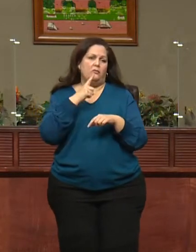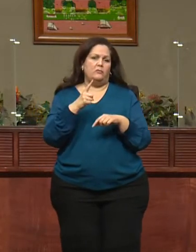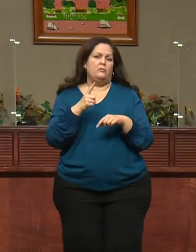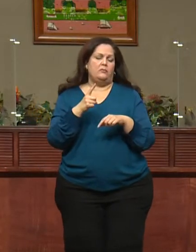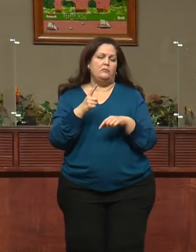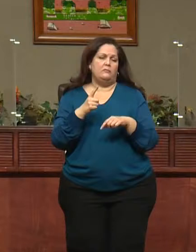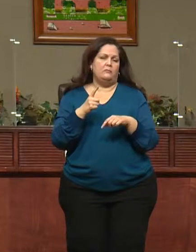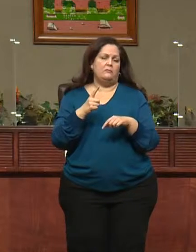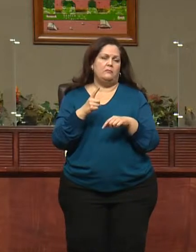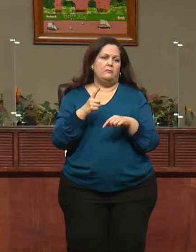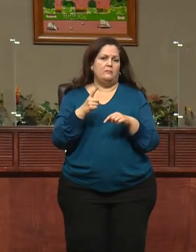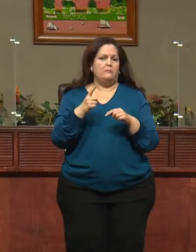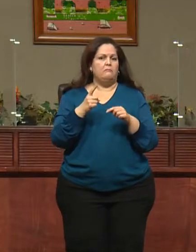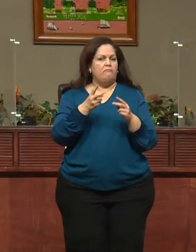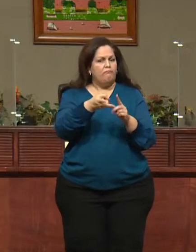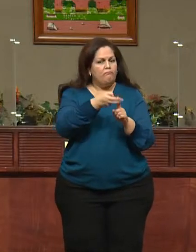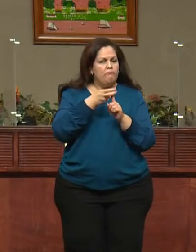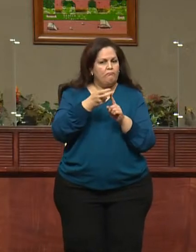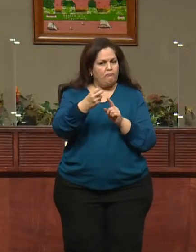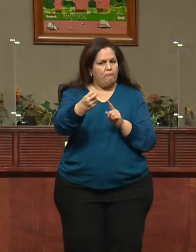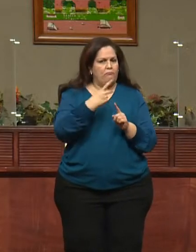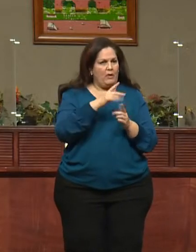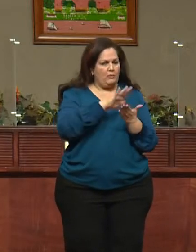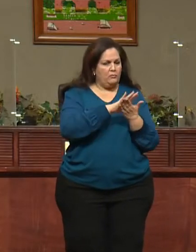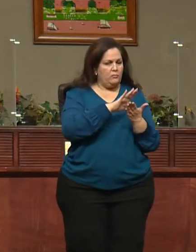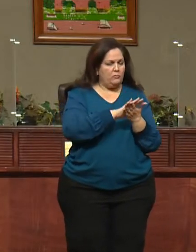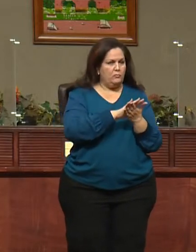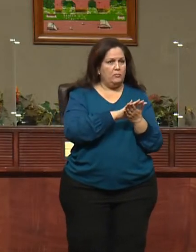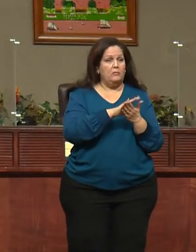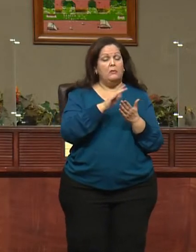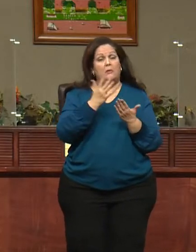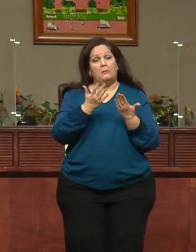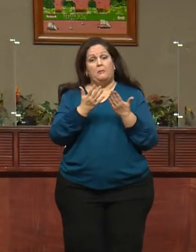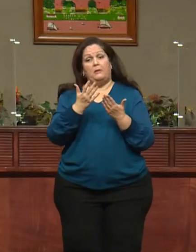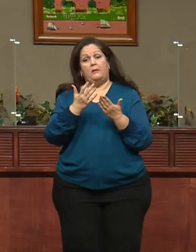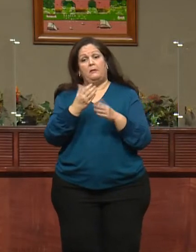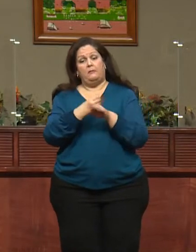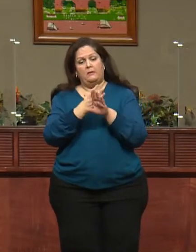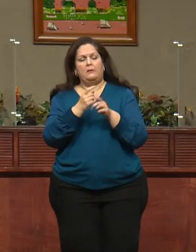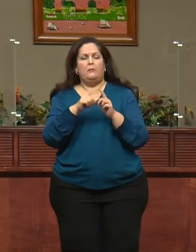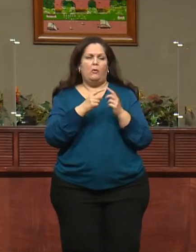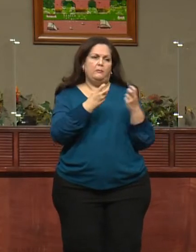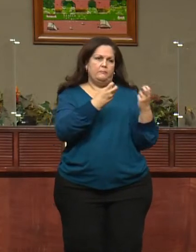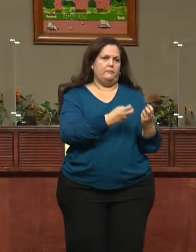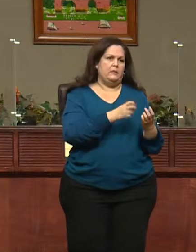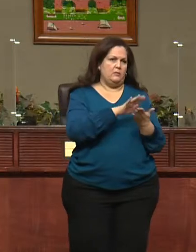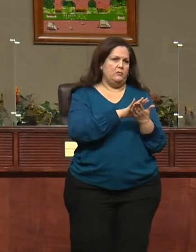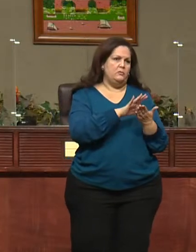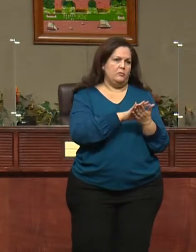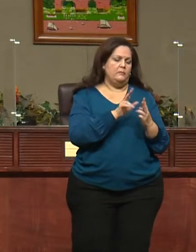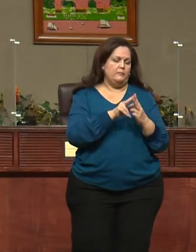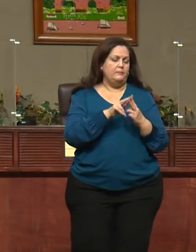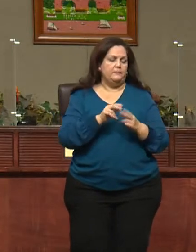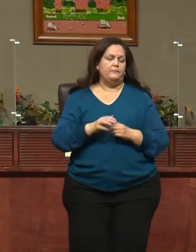bring them back, either on launch ed platform or face-to-face.